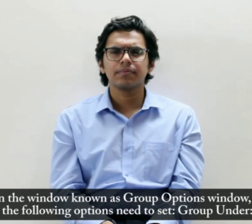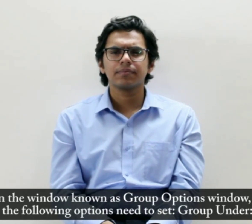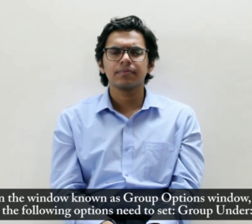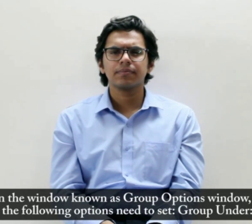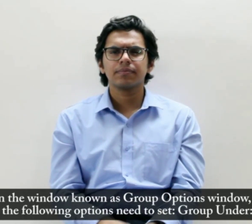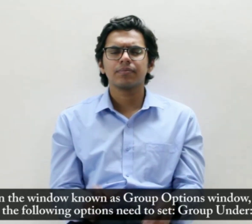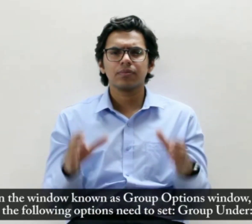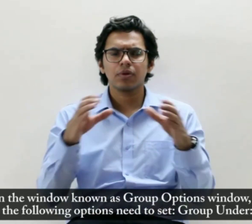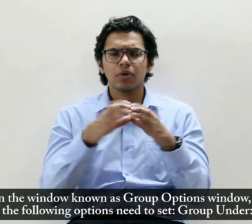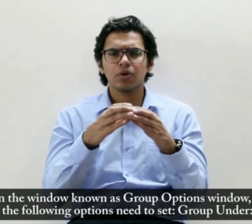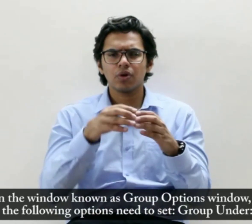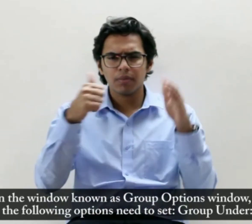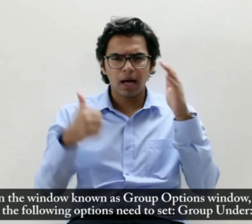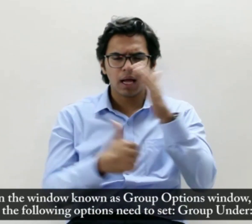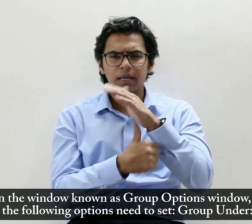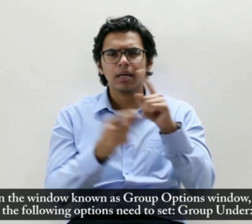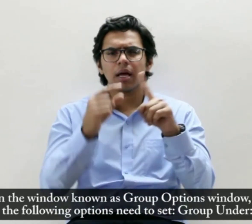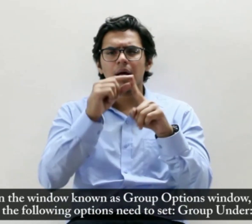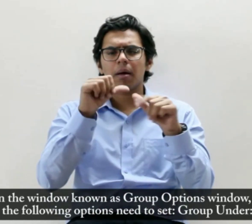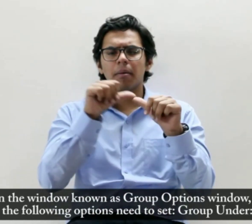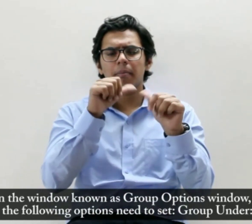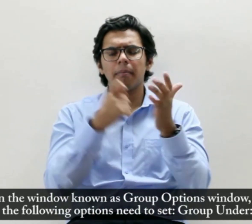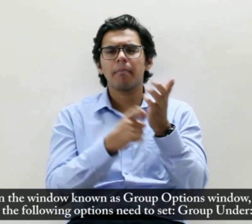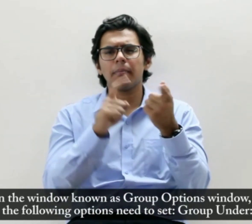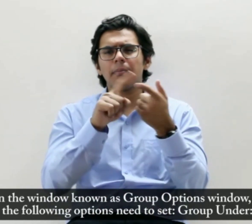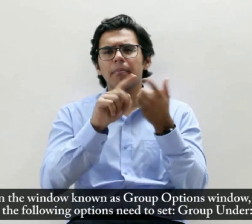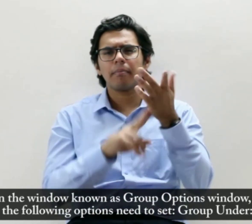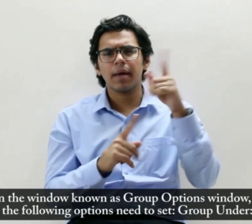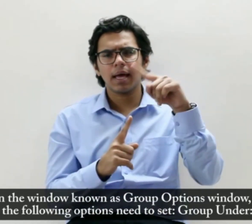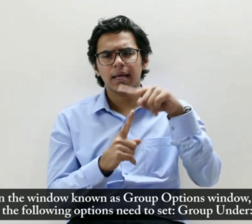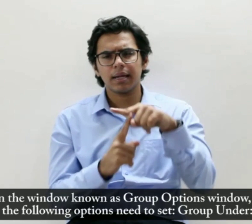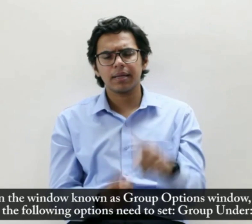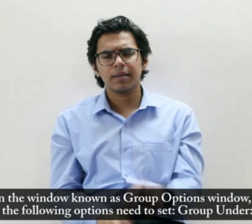to set. Group under Parent.